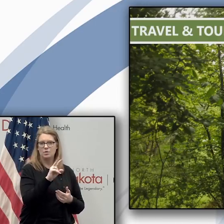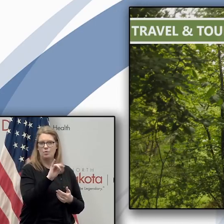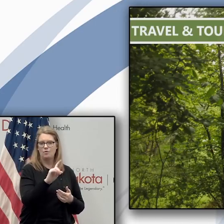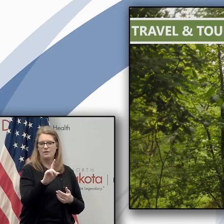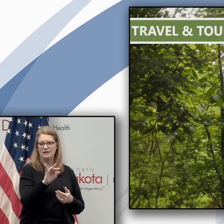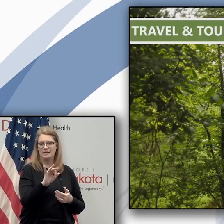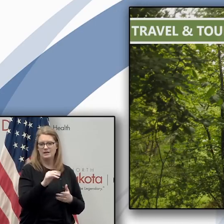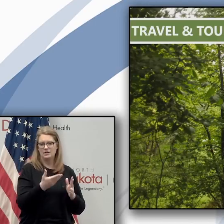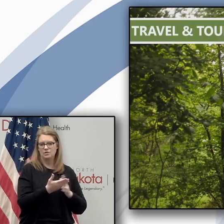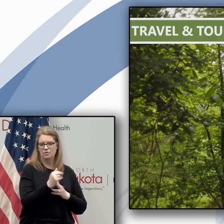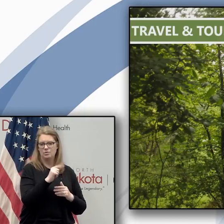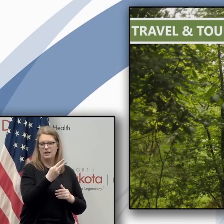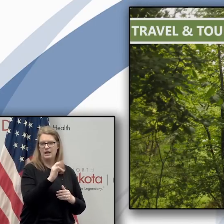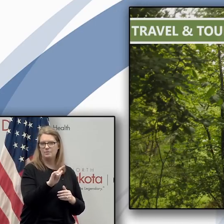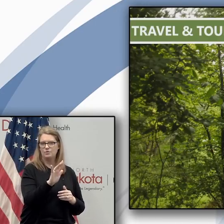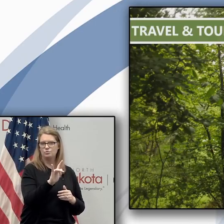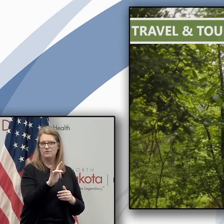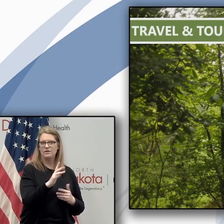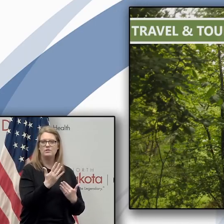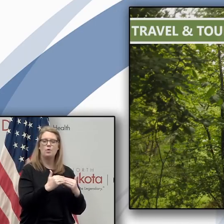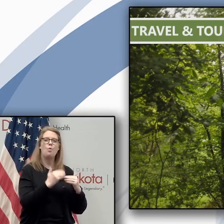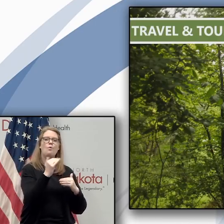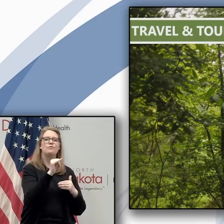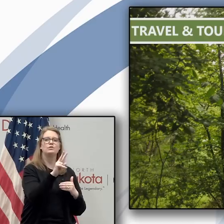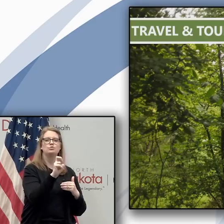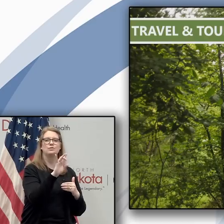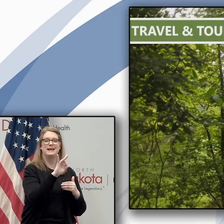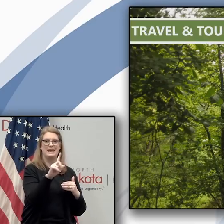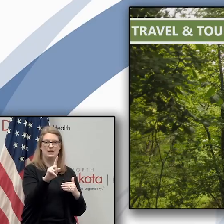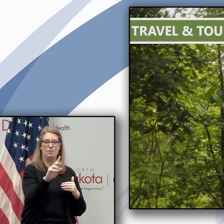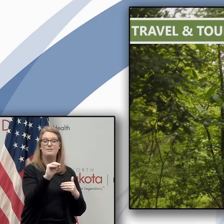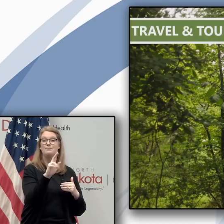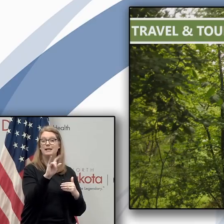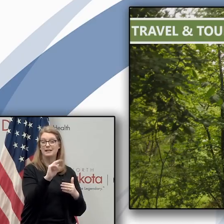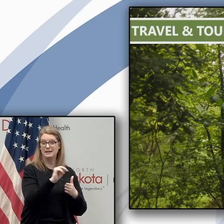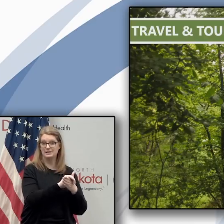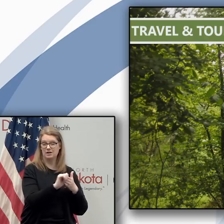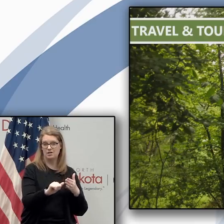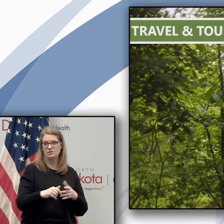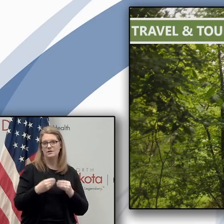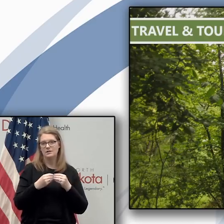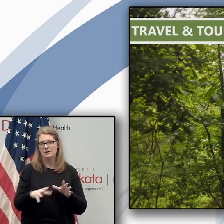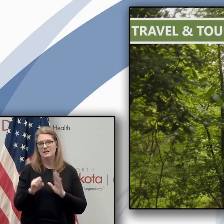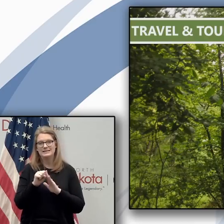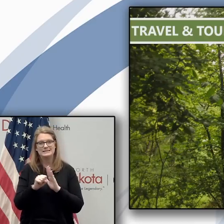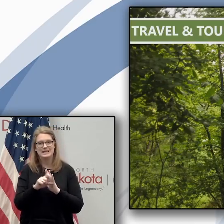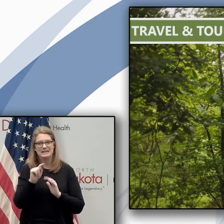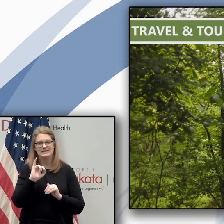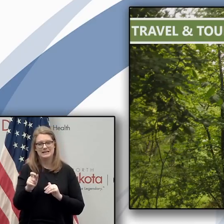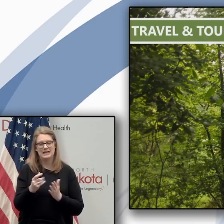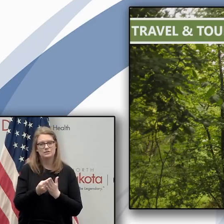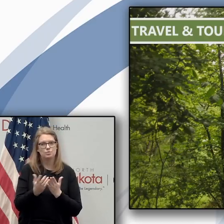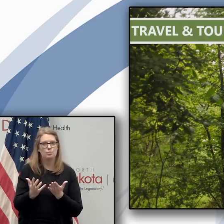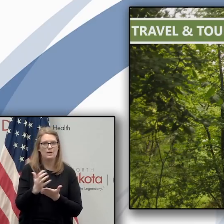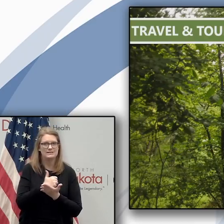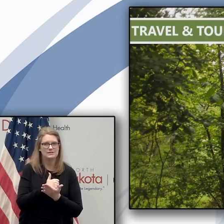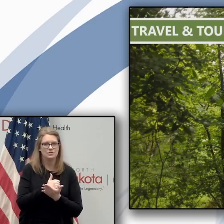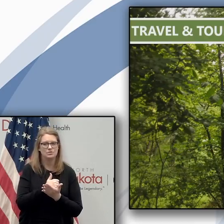April 25th is estimated to be over $281 million. The loss in state tax revenue associated with those